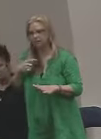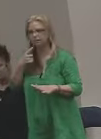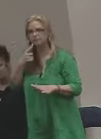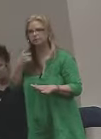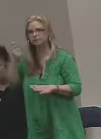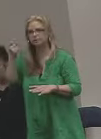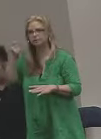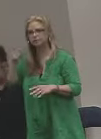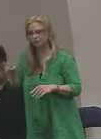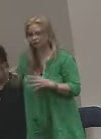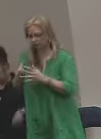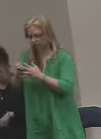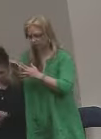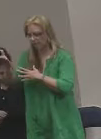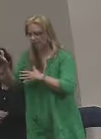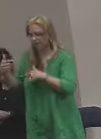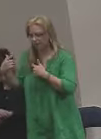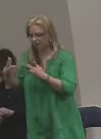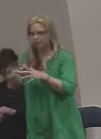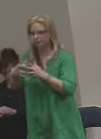you've been through a lot.